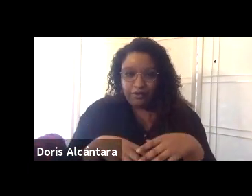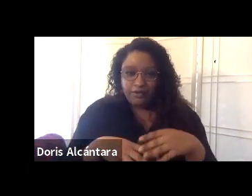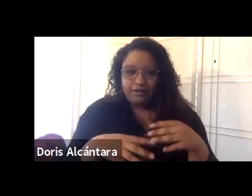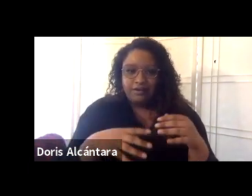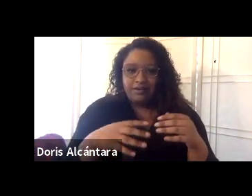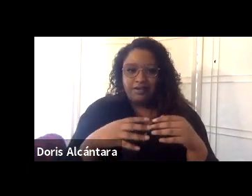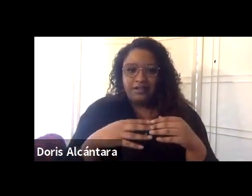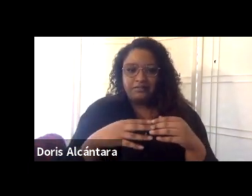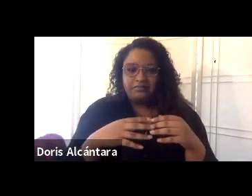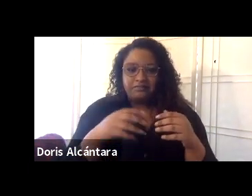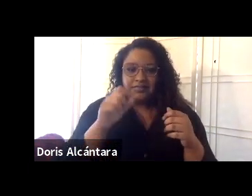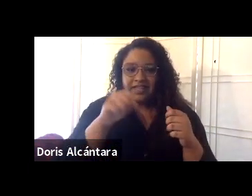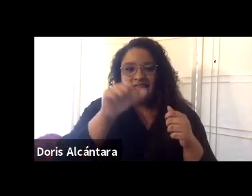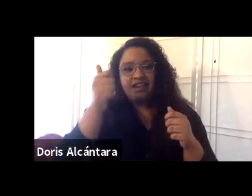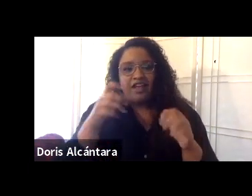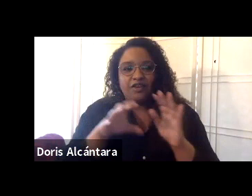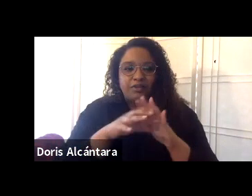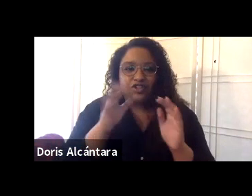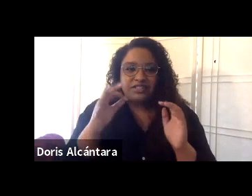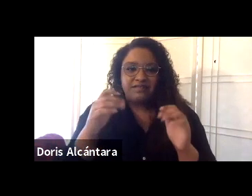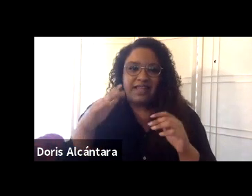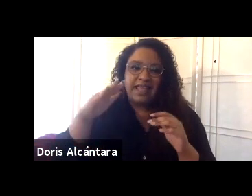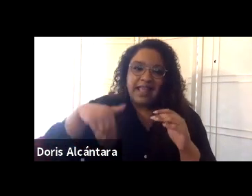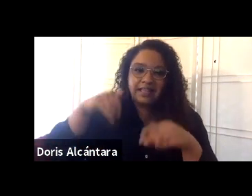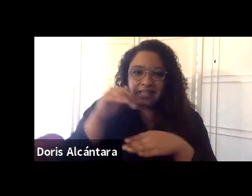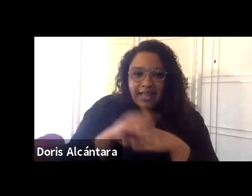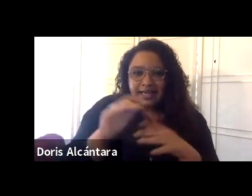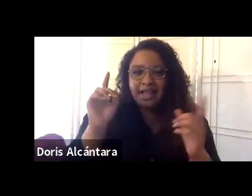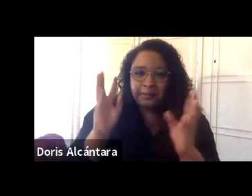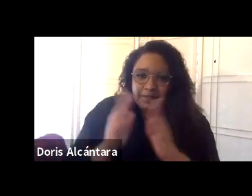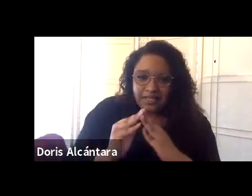march. And so that march for people with disabilities,